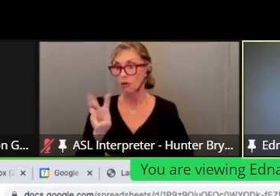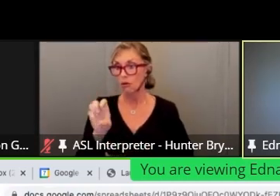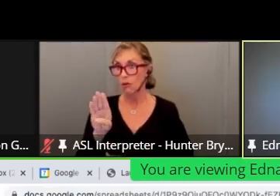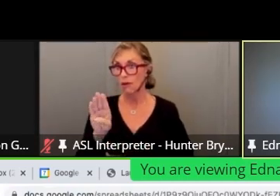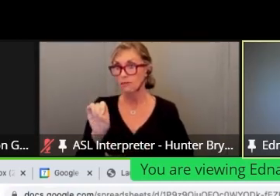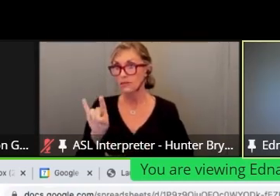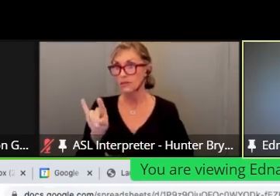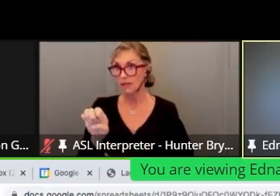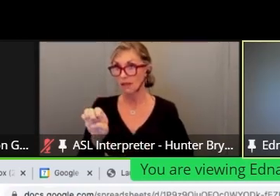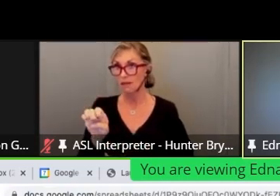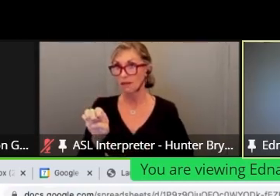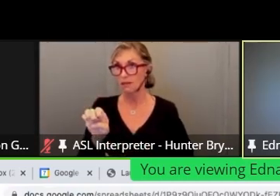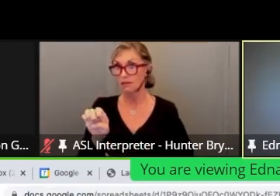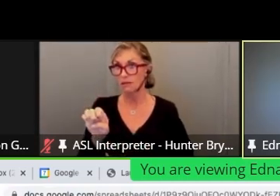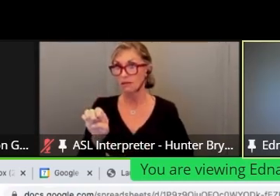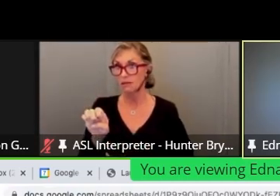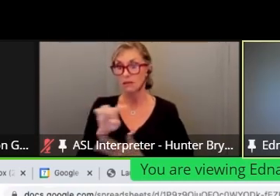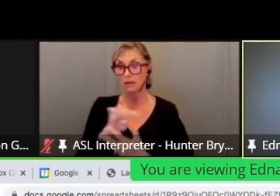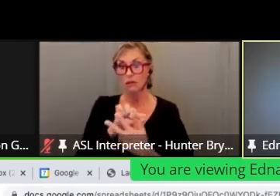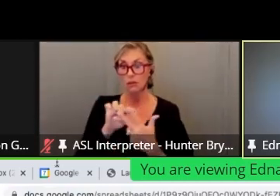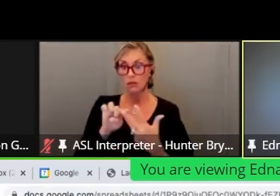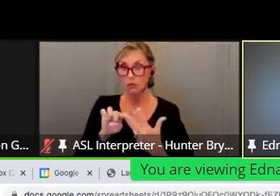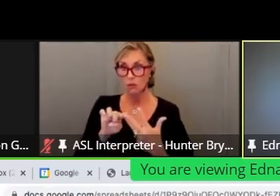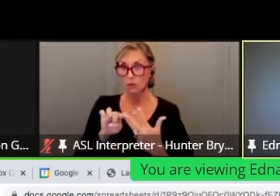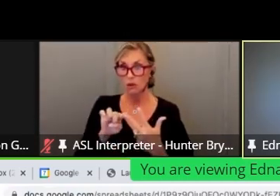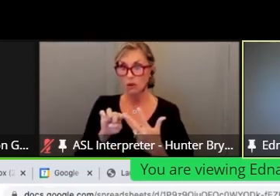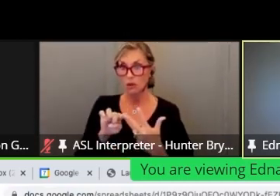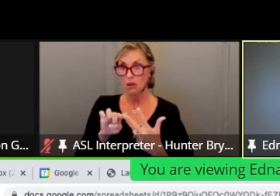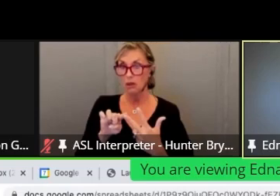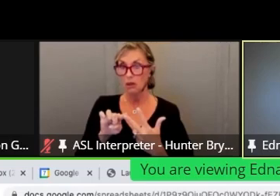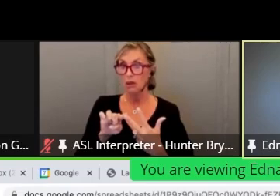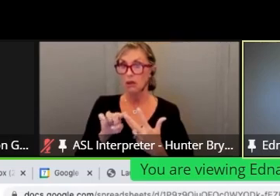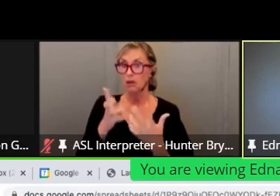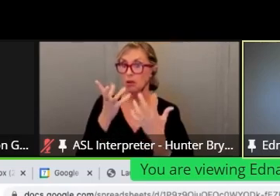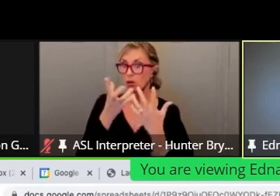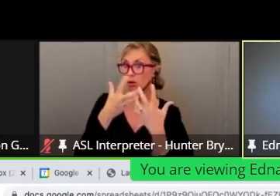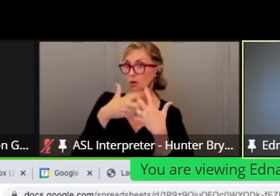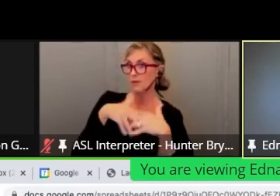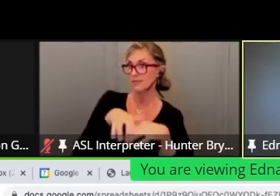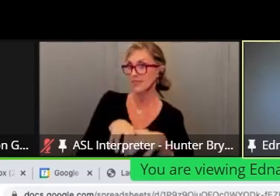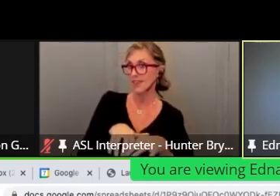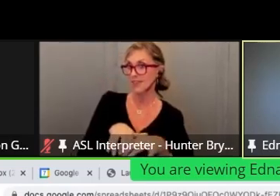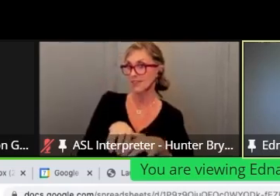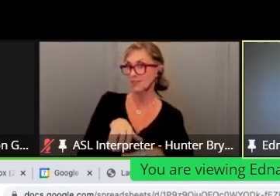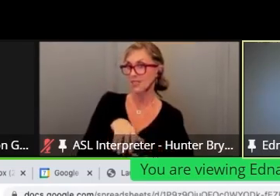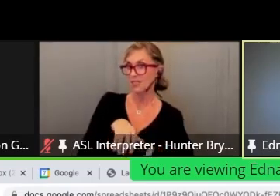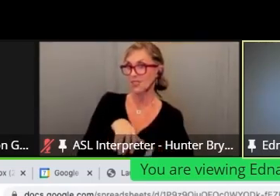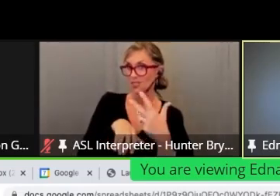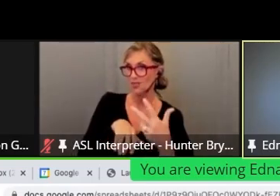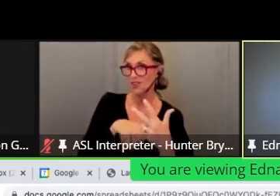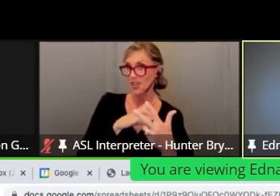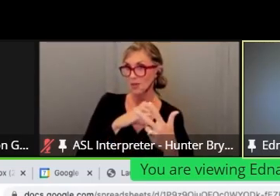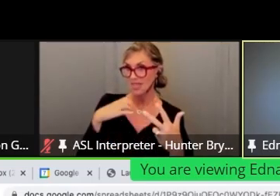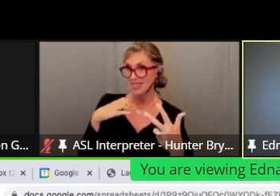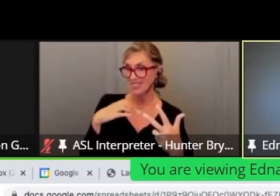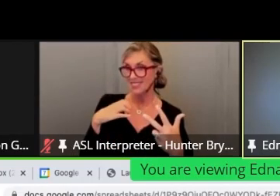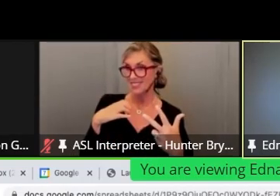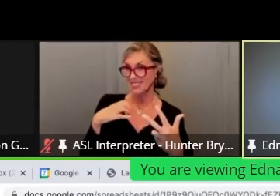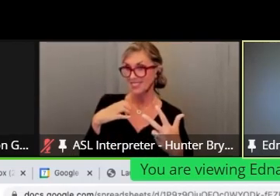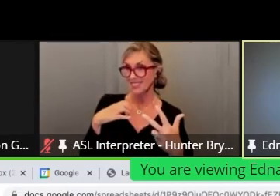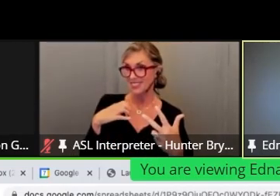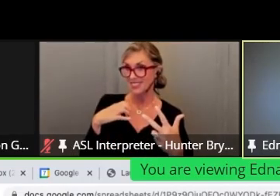three of them seem to coincide with the three committees that we have. But the